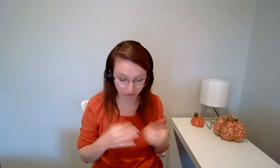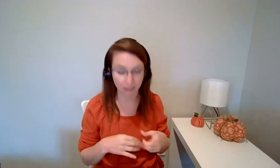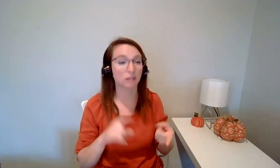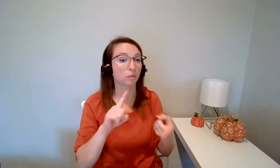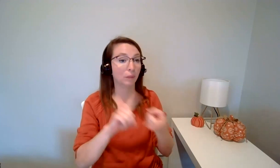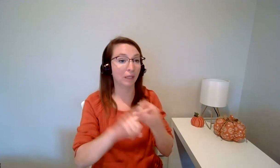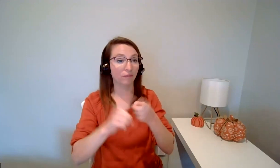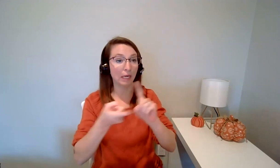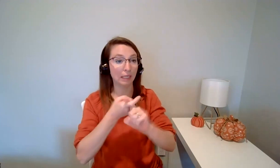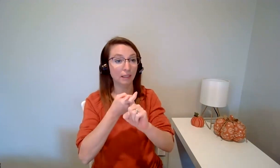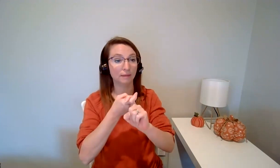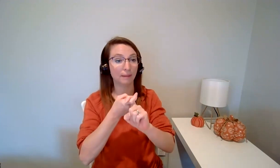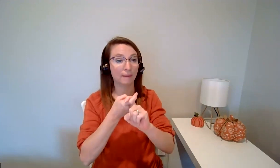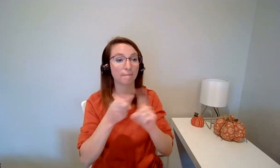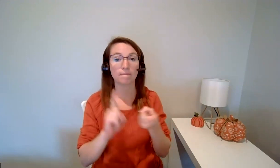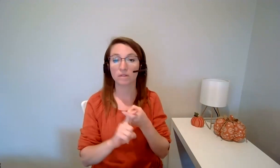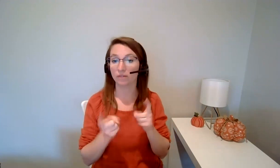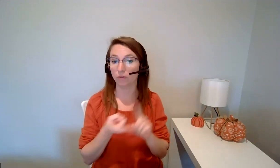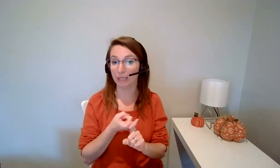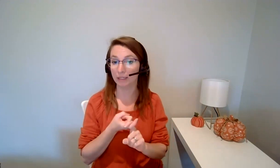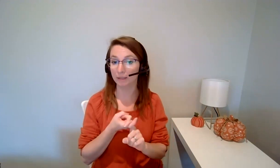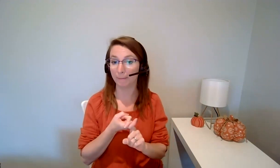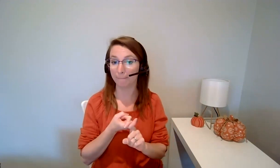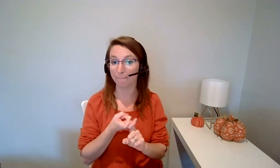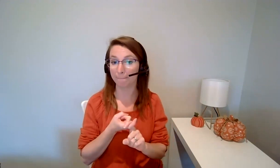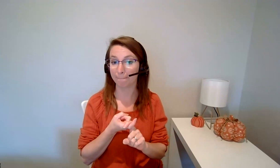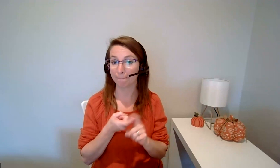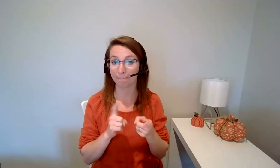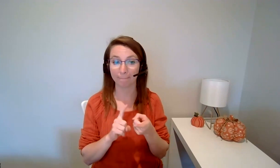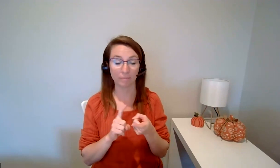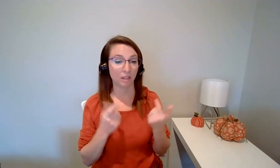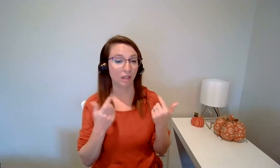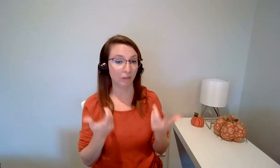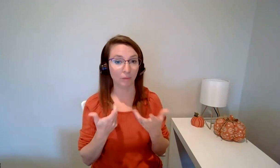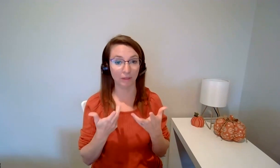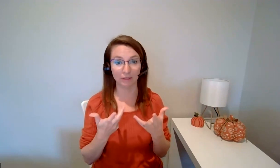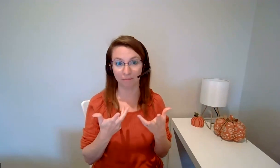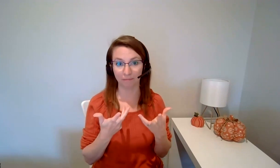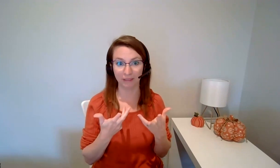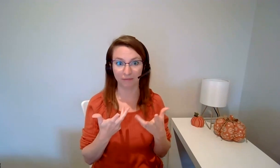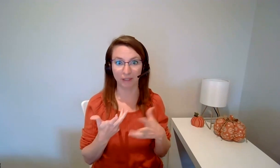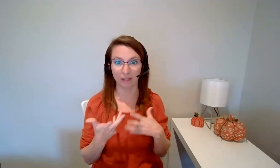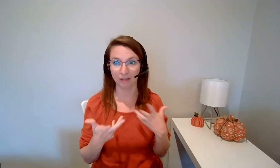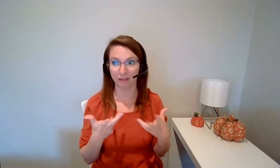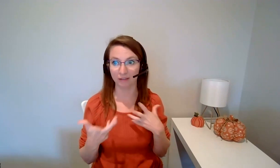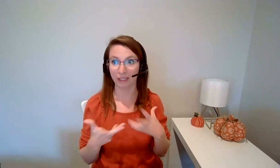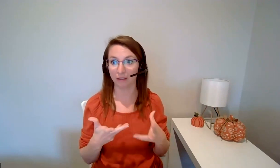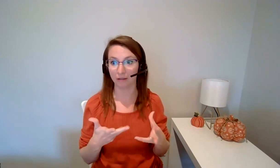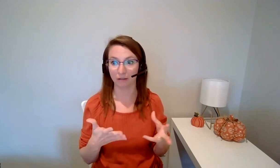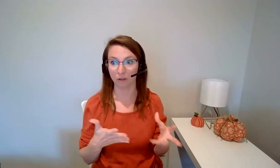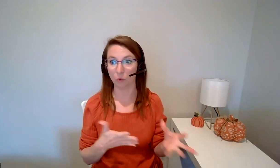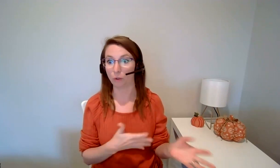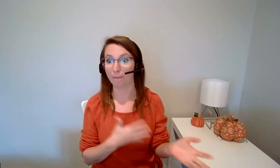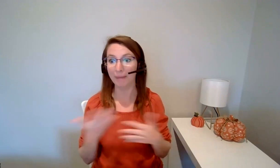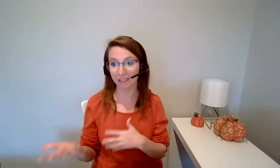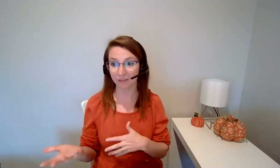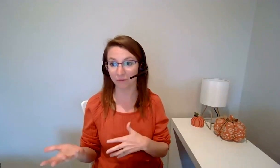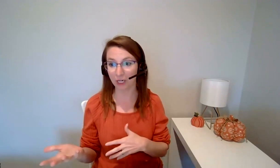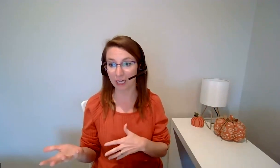signs. So we have friend, friend. If you want to specify that this is like, your best